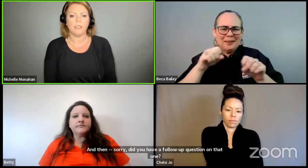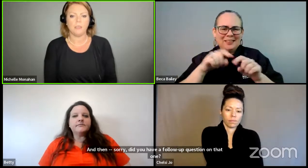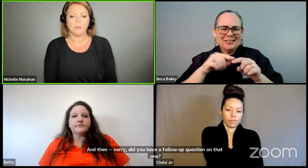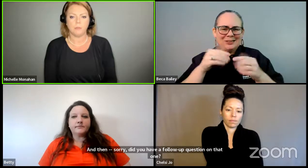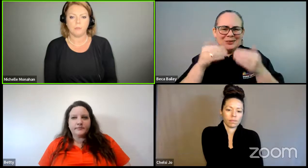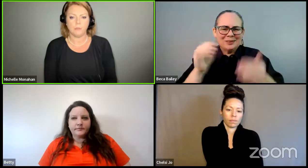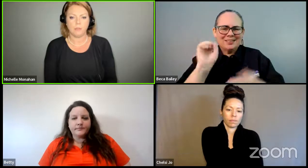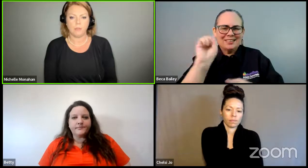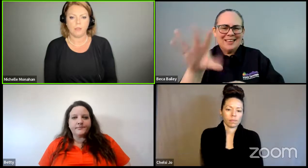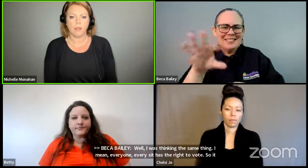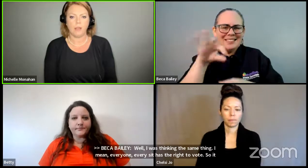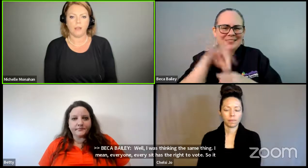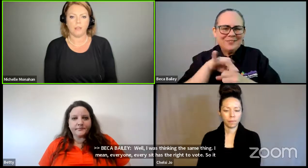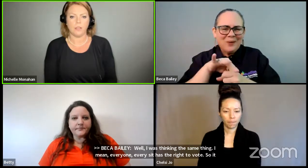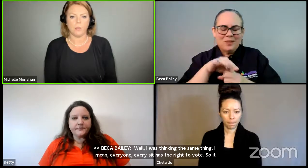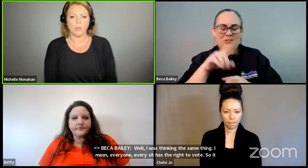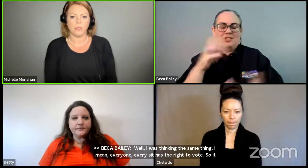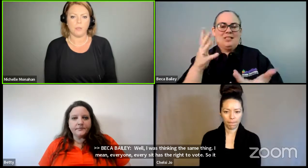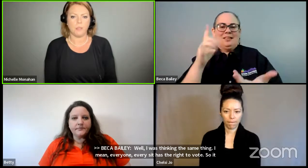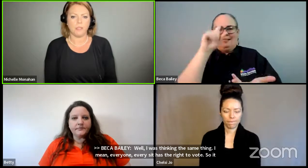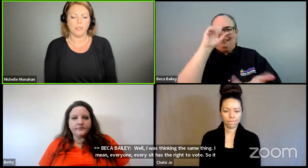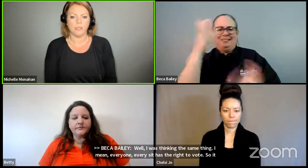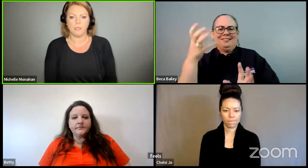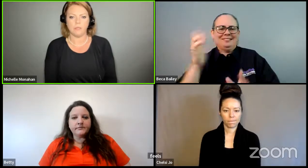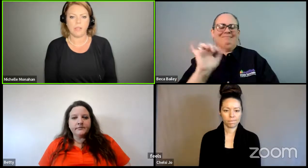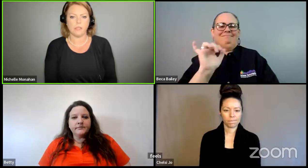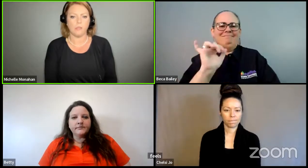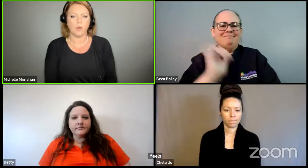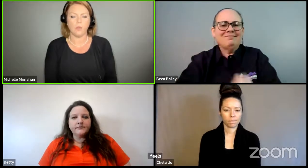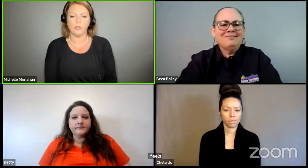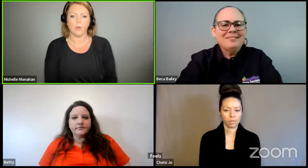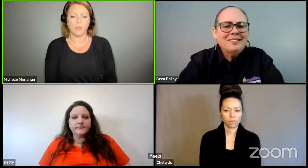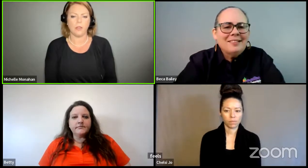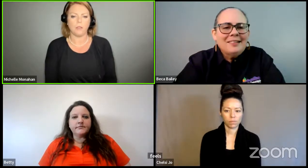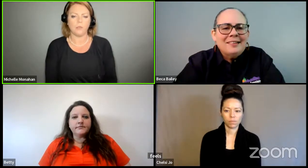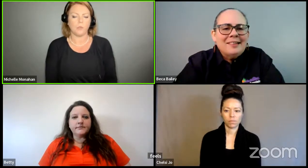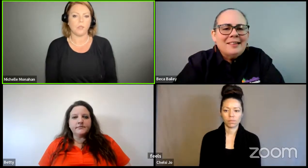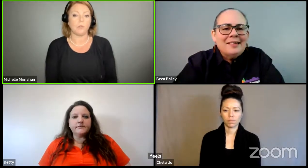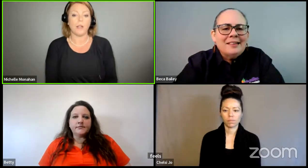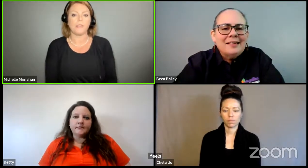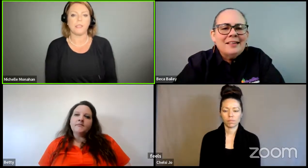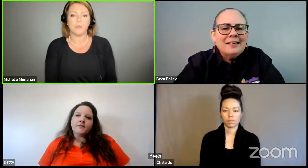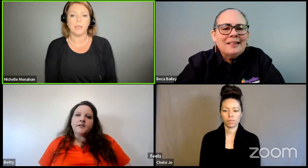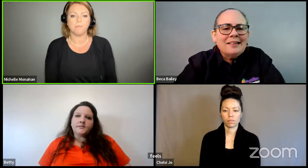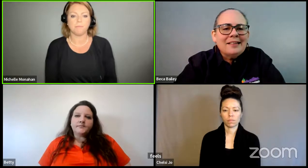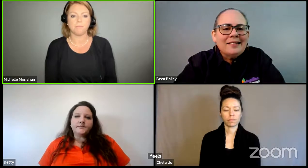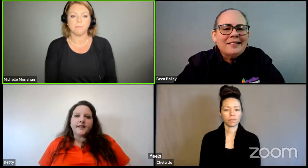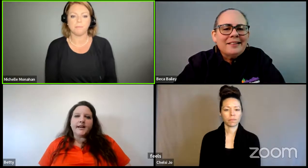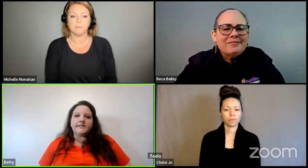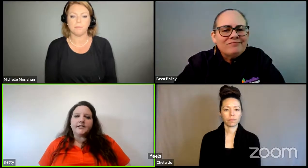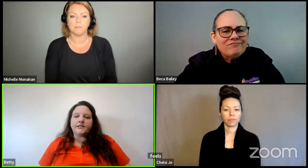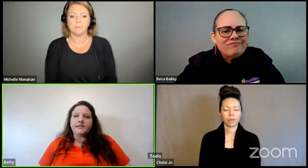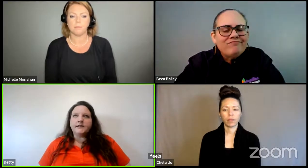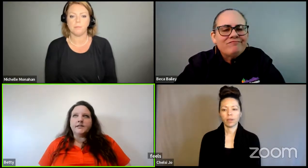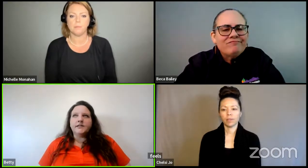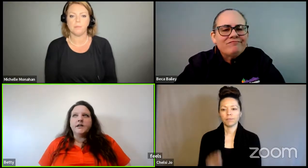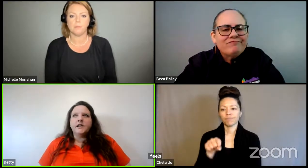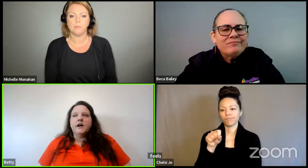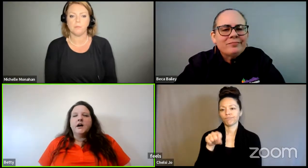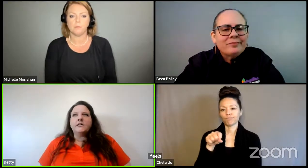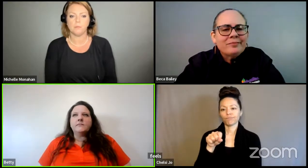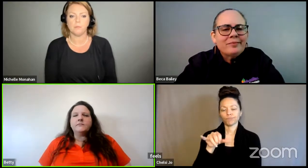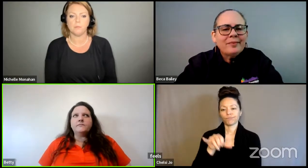restricting Mhm. on a person's ability to cast a vote. So that was surprising to me. Yeah,